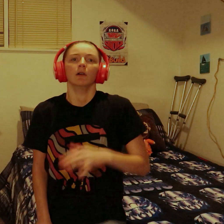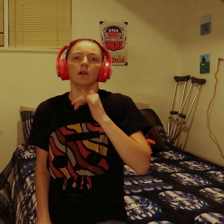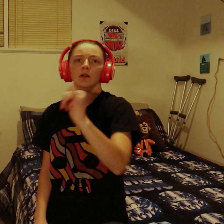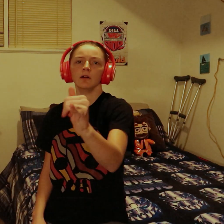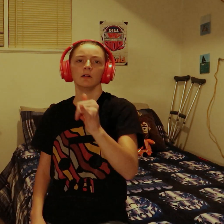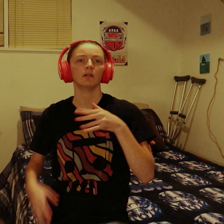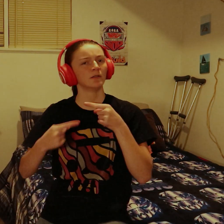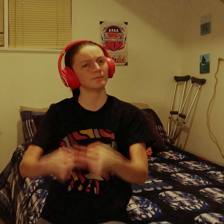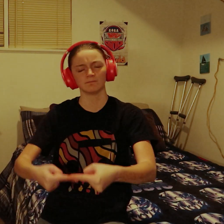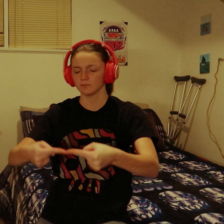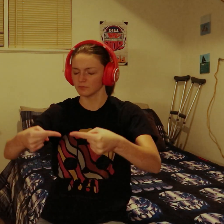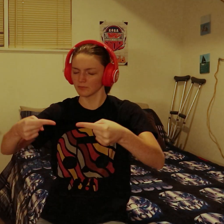I'm nothing like you,